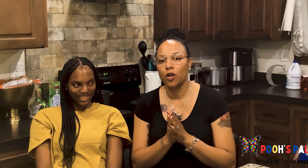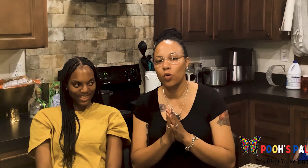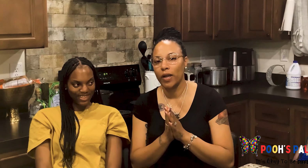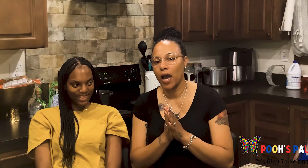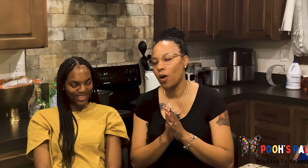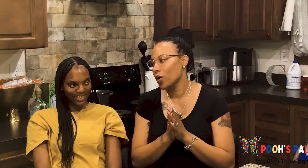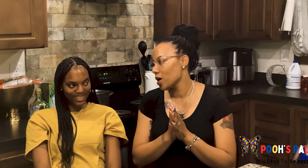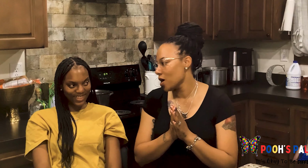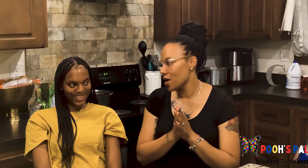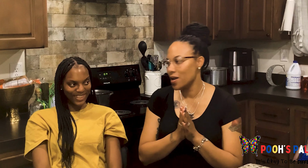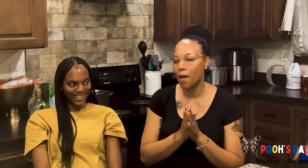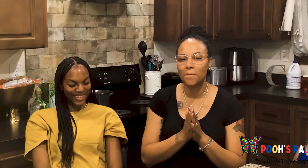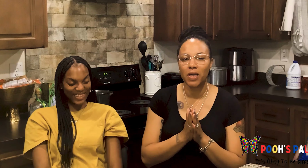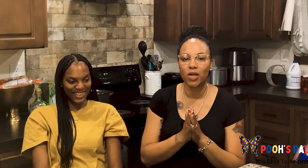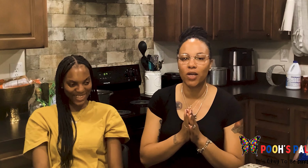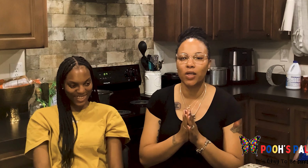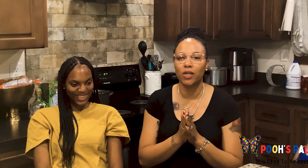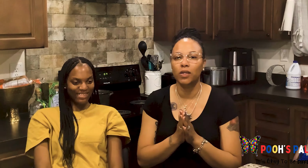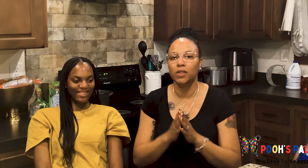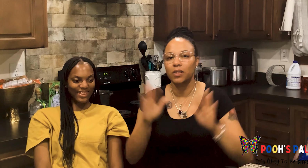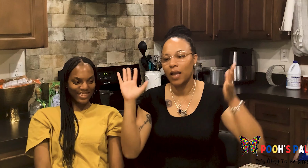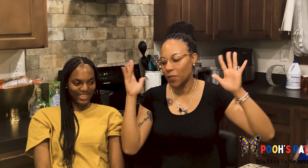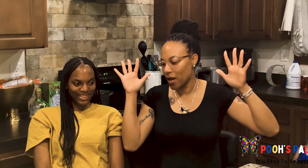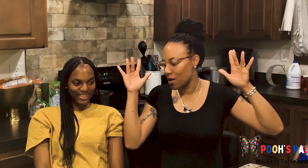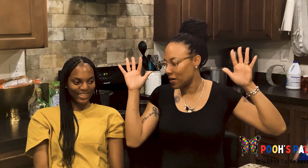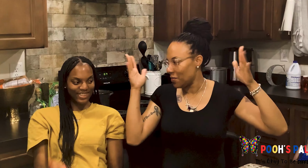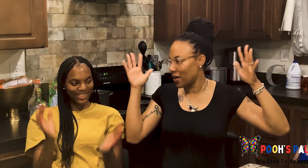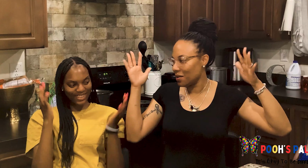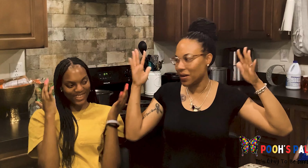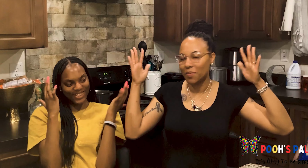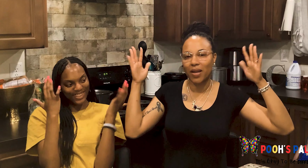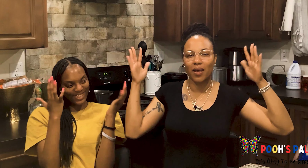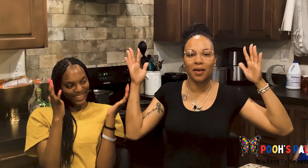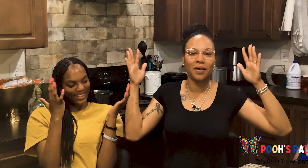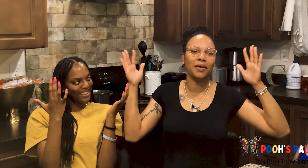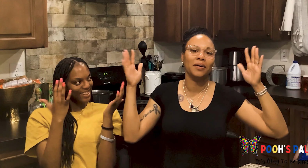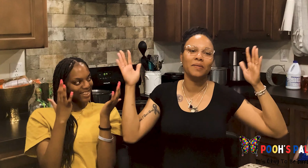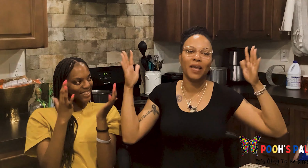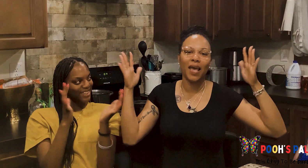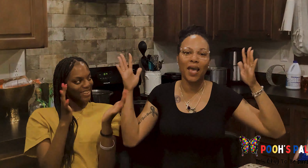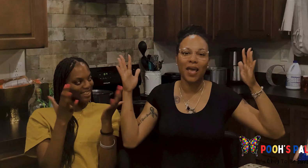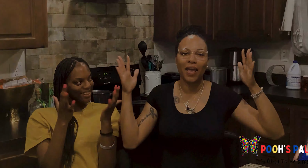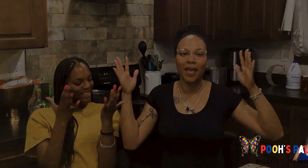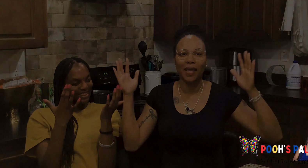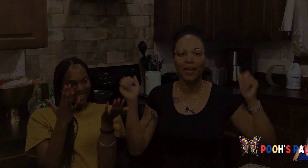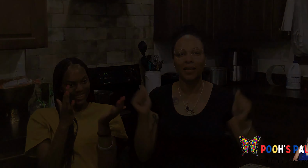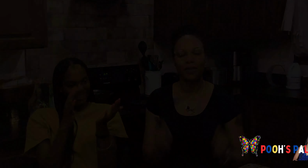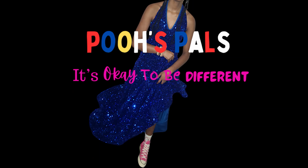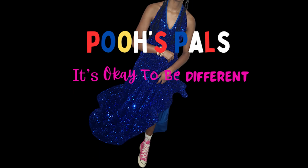on our numbers. Clap it up, clap it up, clap it up. Yay!